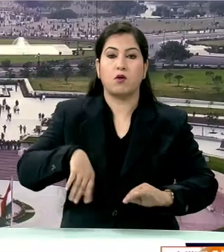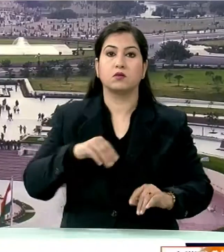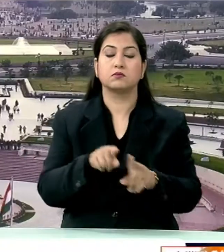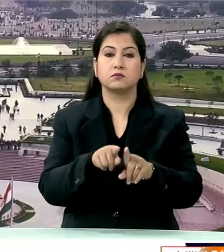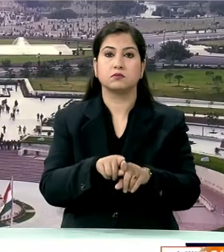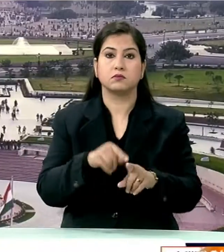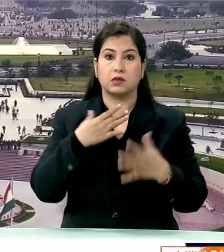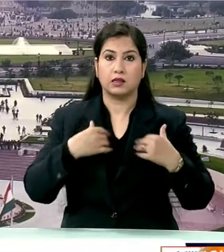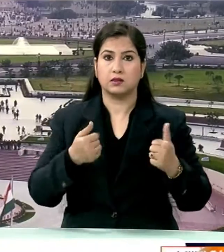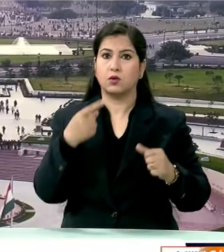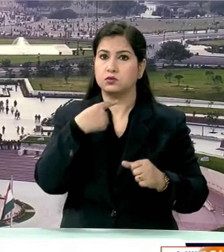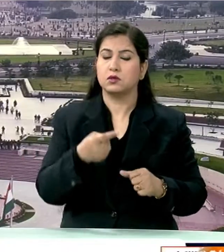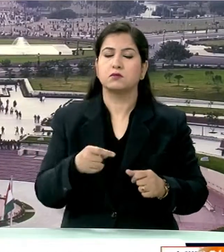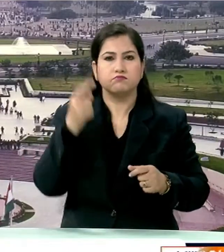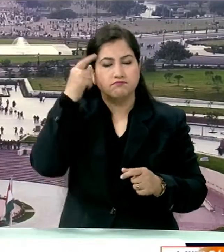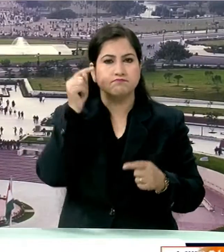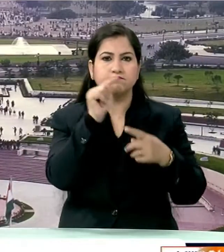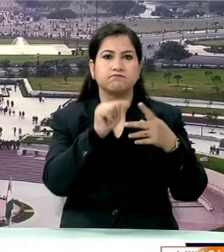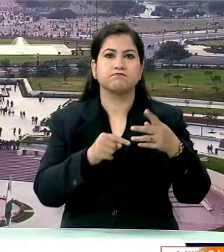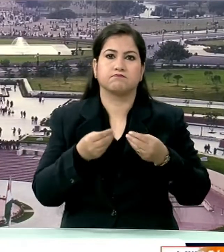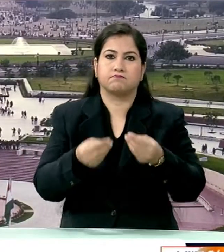be contained with the right measures.